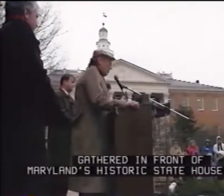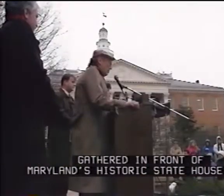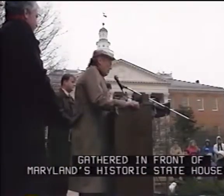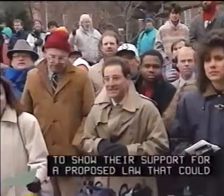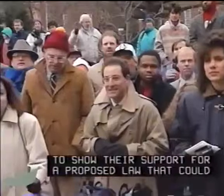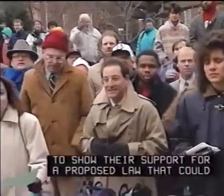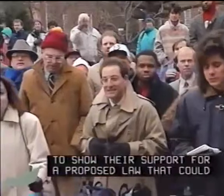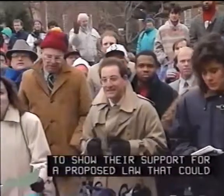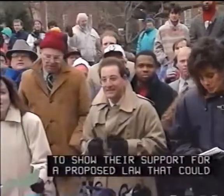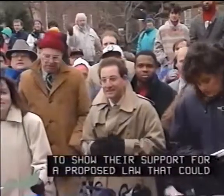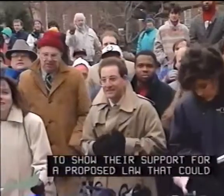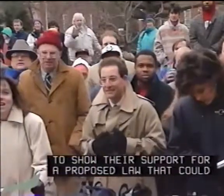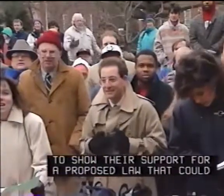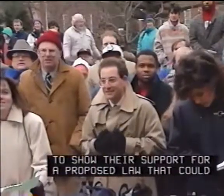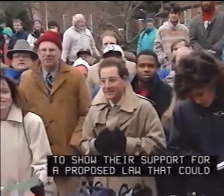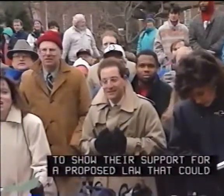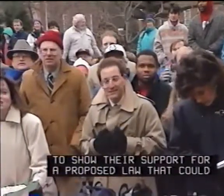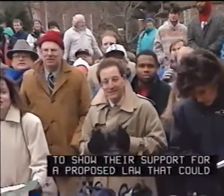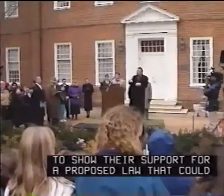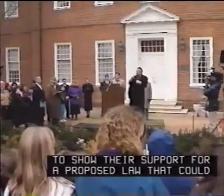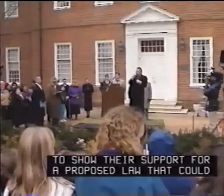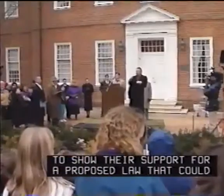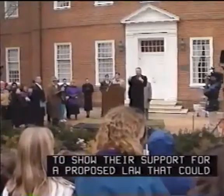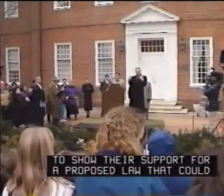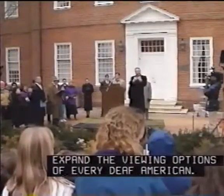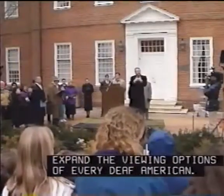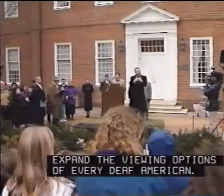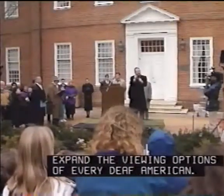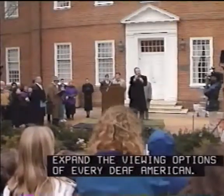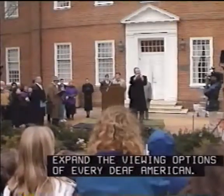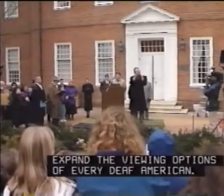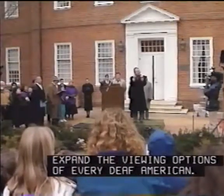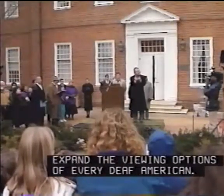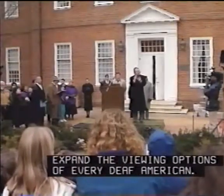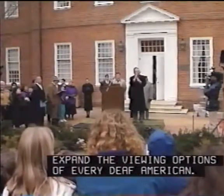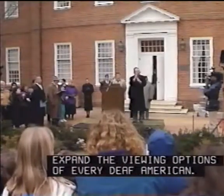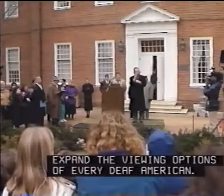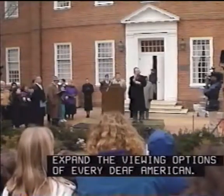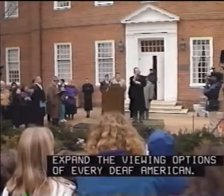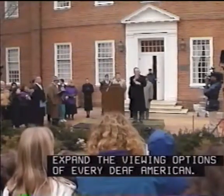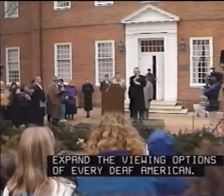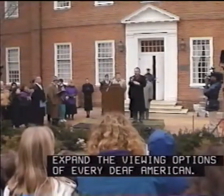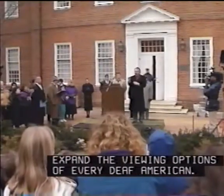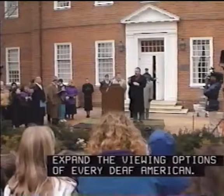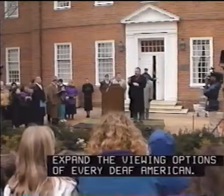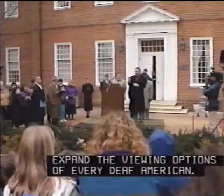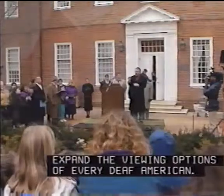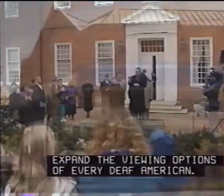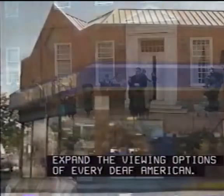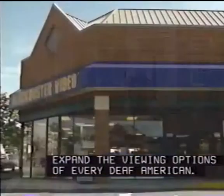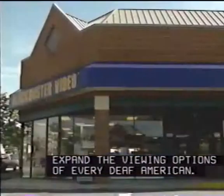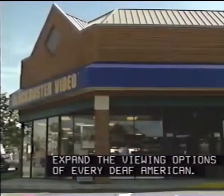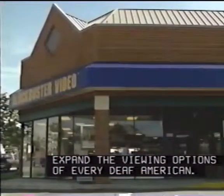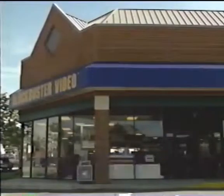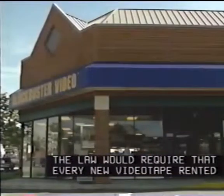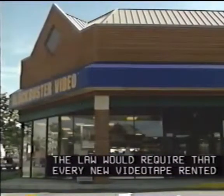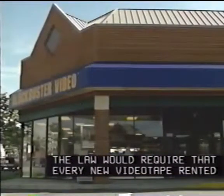to show their support for a proposed law that could expand the viewing options of every Deaf American. The law would